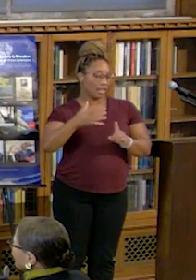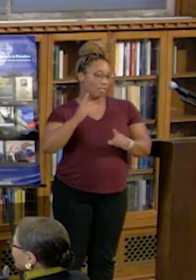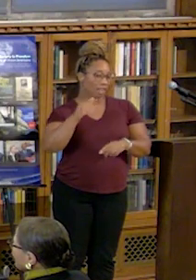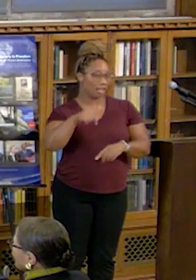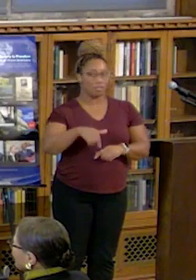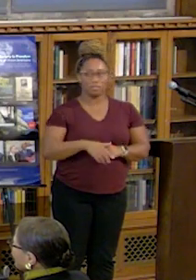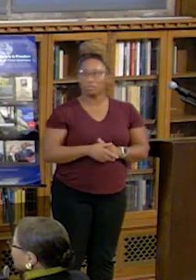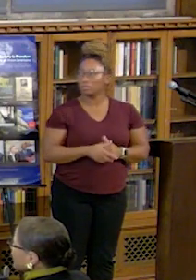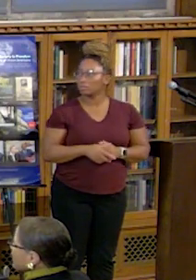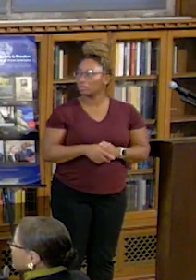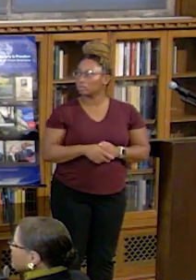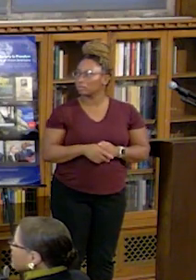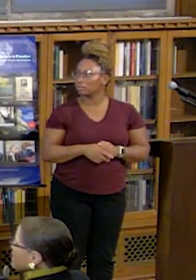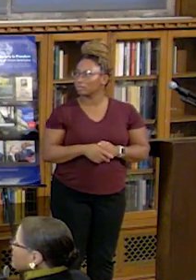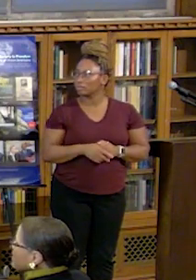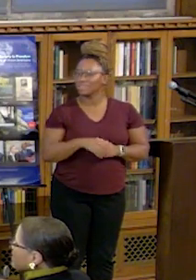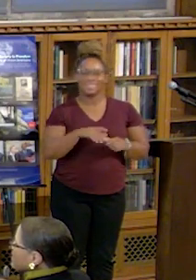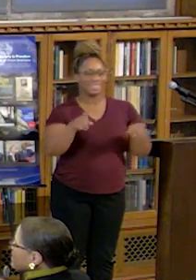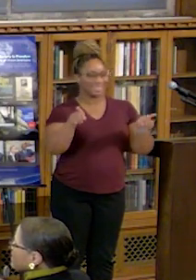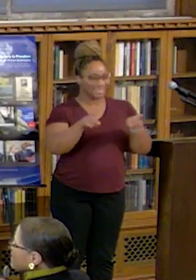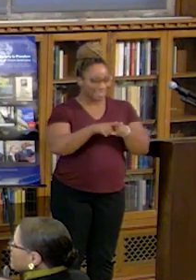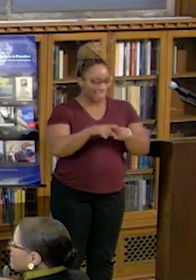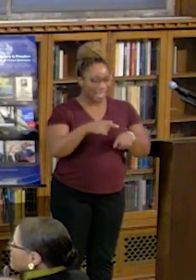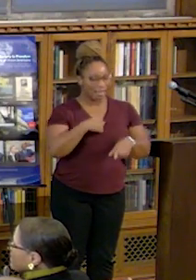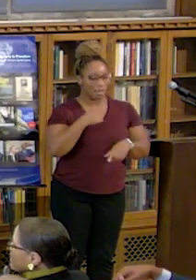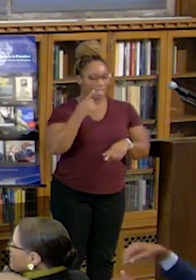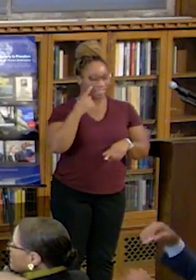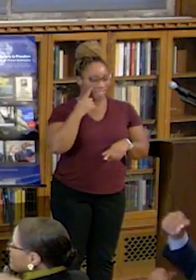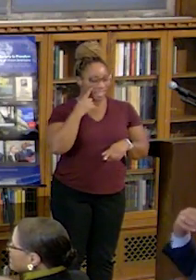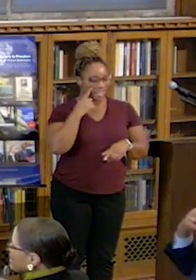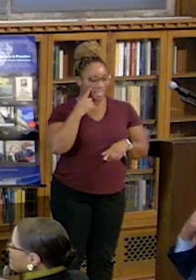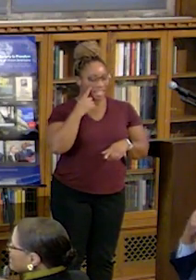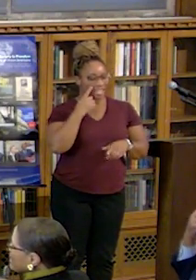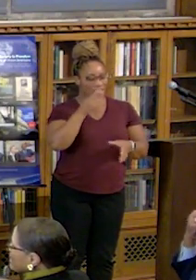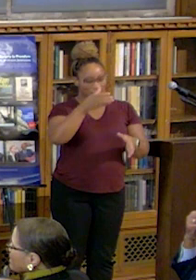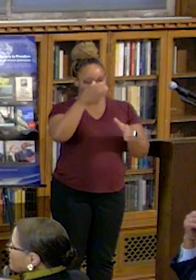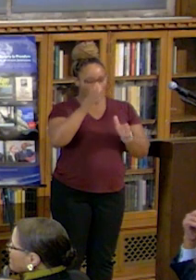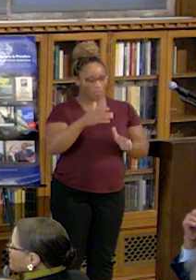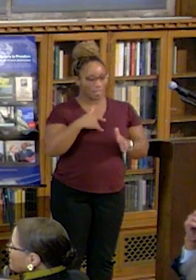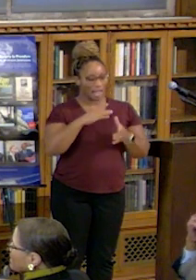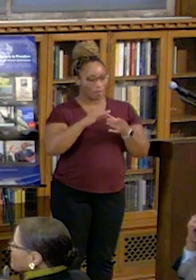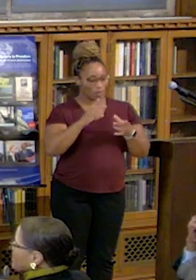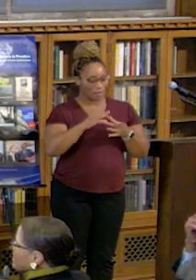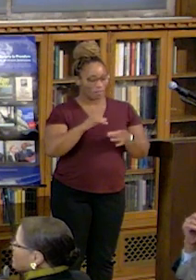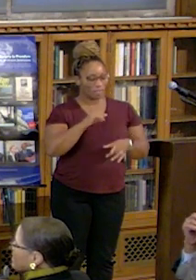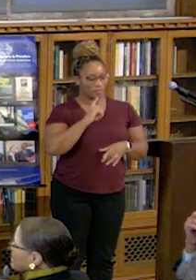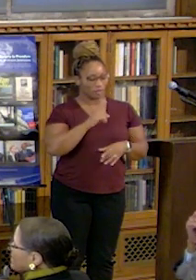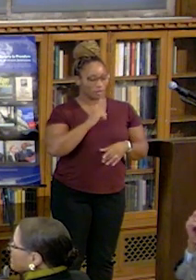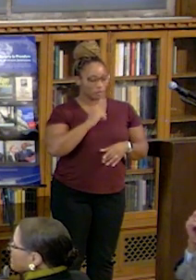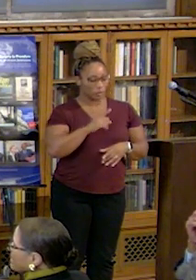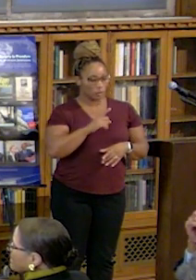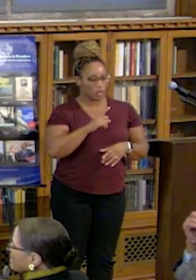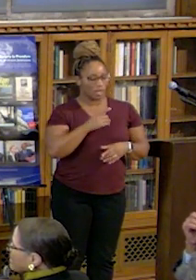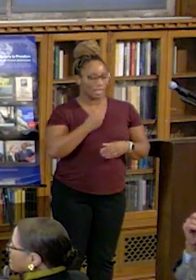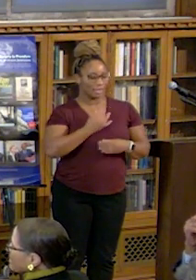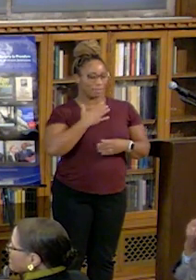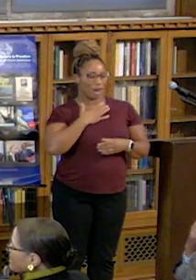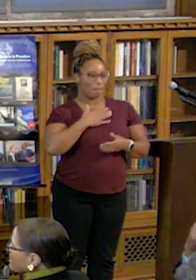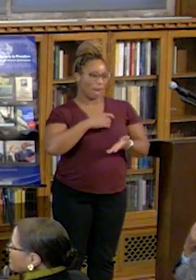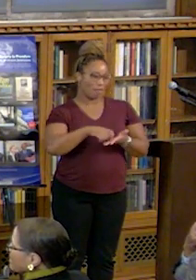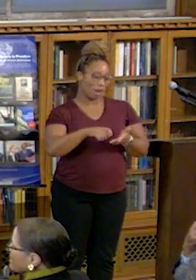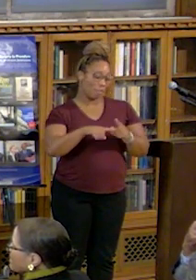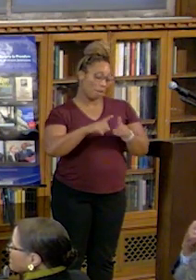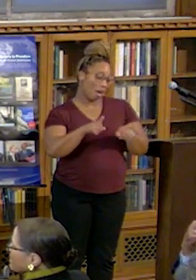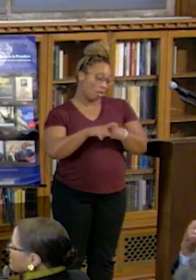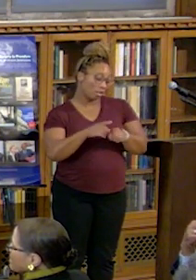later sure same I think the scholars that I've referenced for sure um inspired my writing